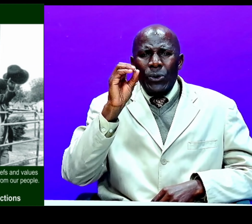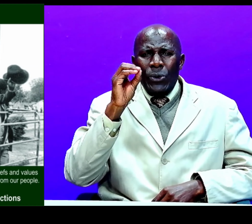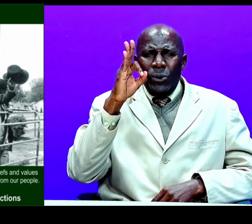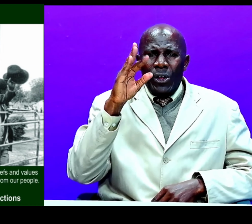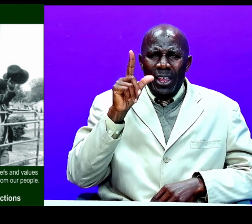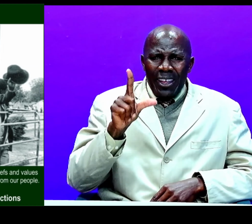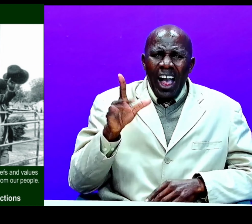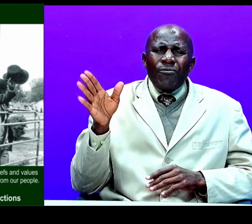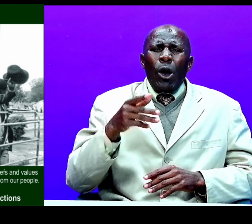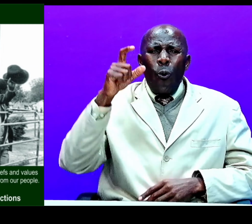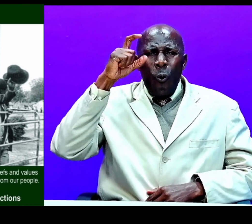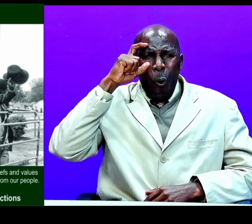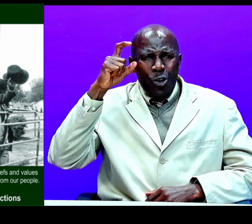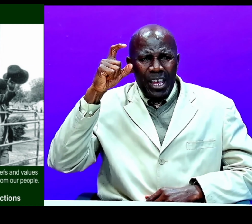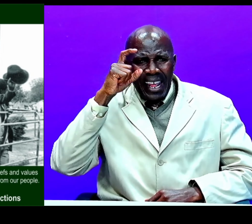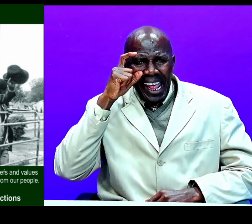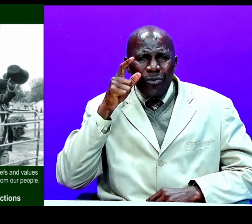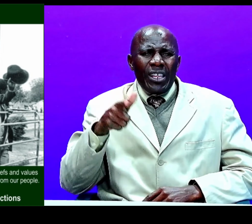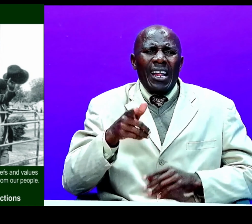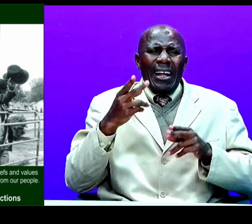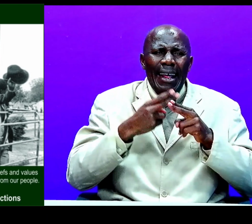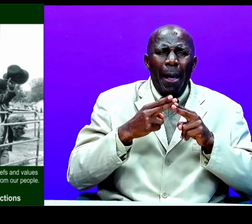Chibule Wasuma,